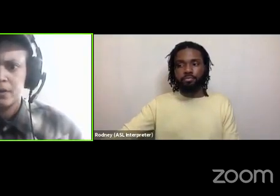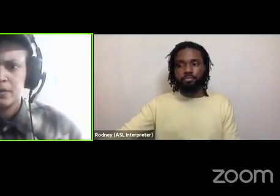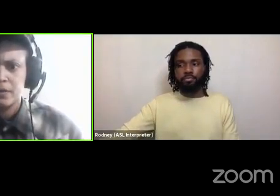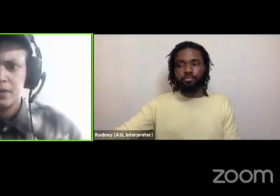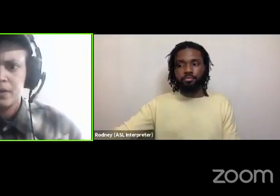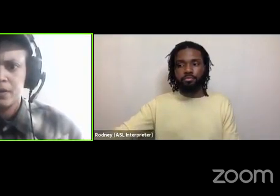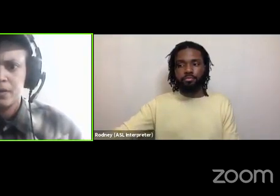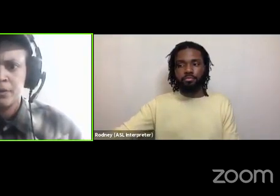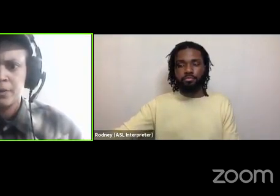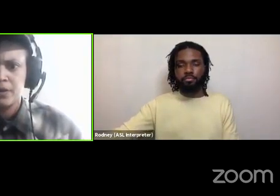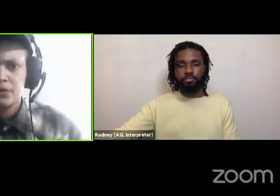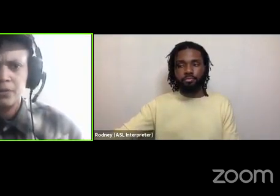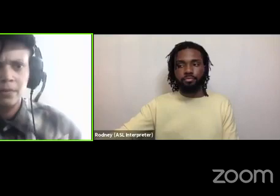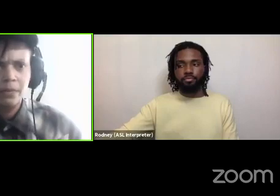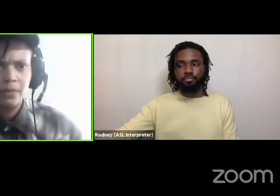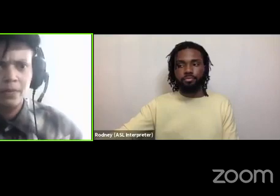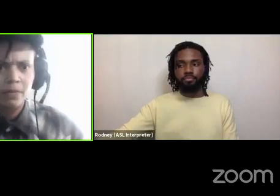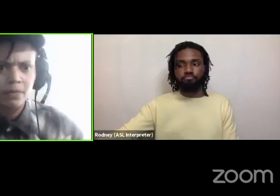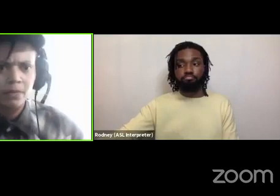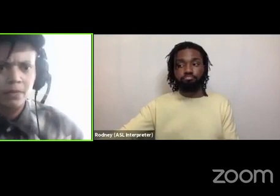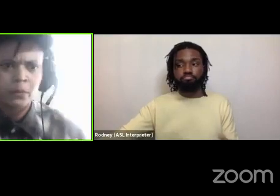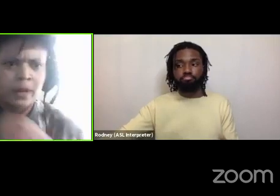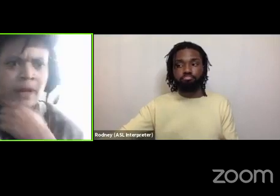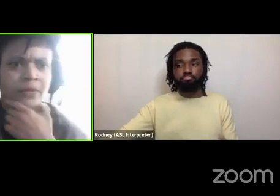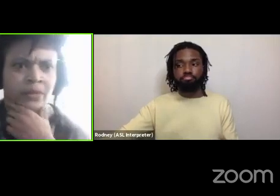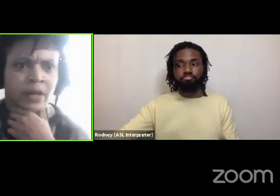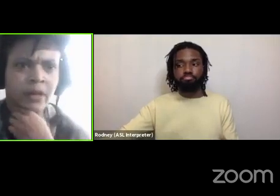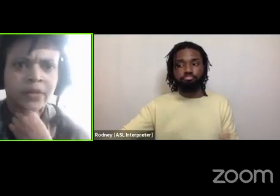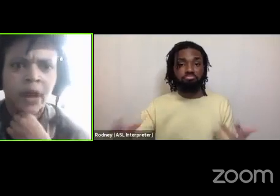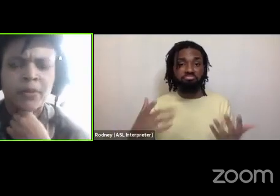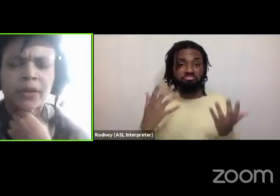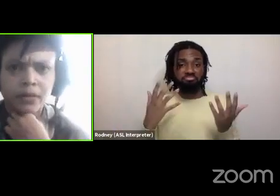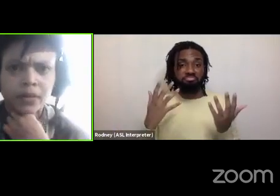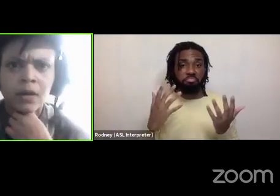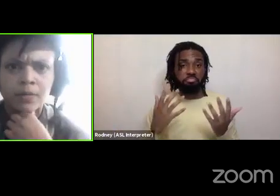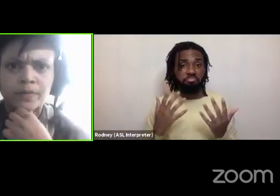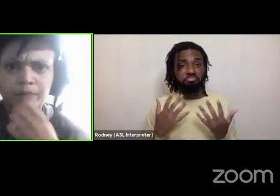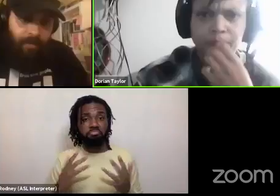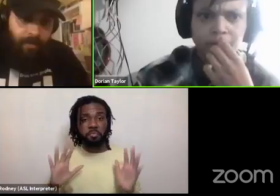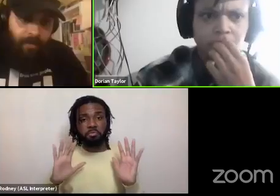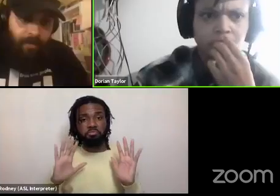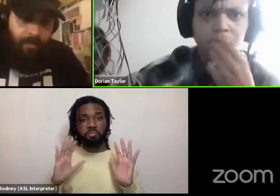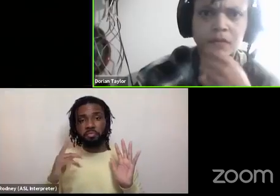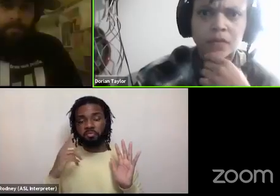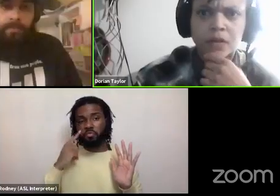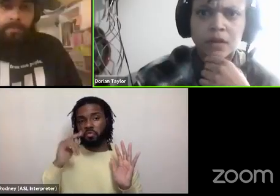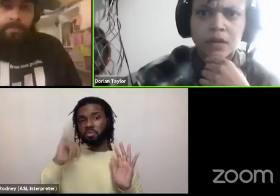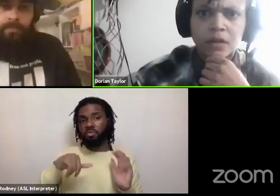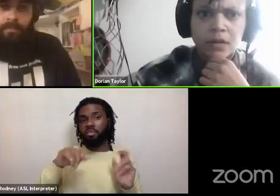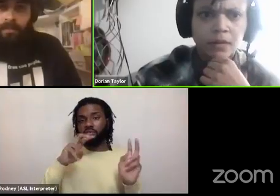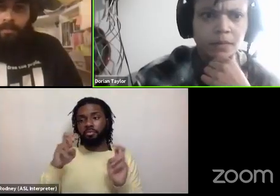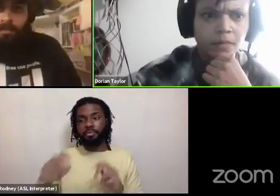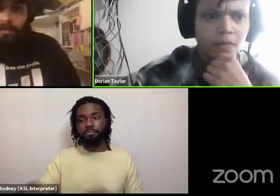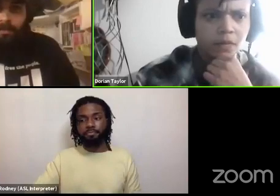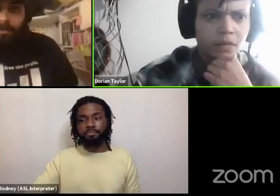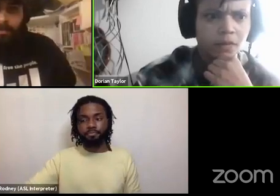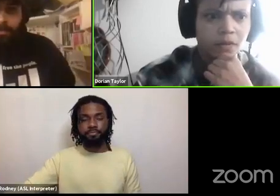that's pretty much what I have to say on the topic. All